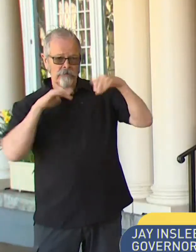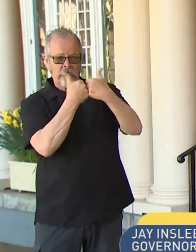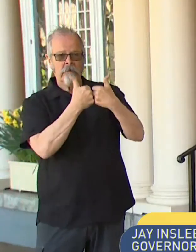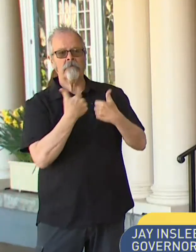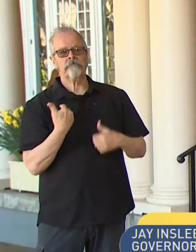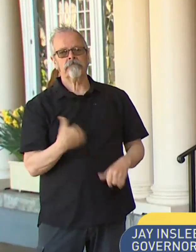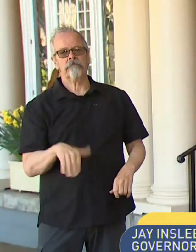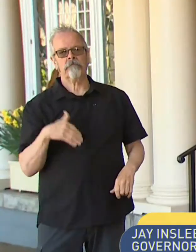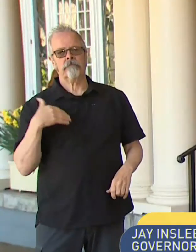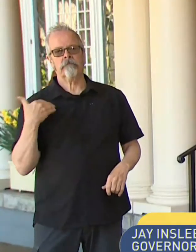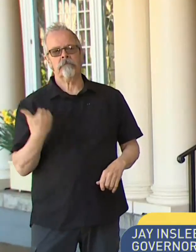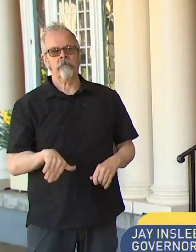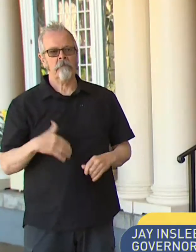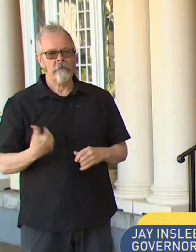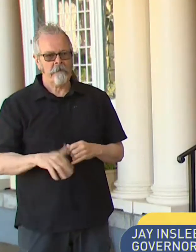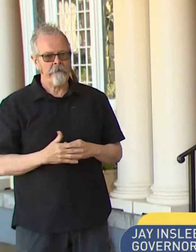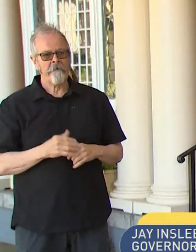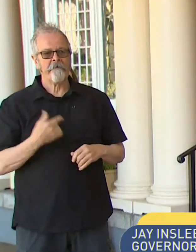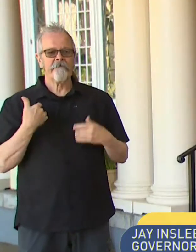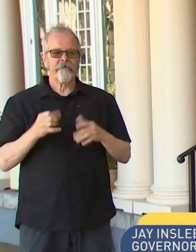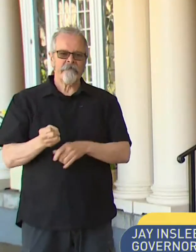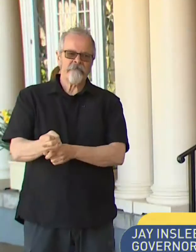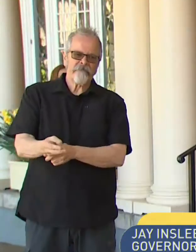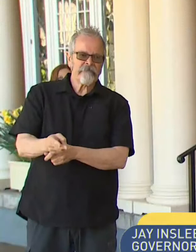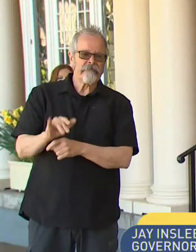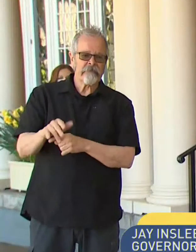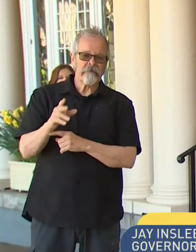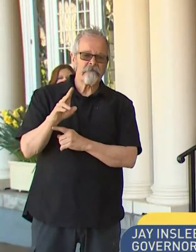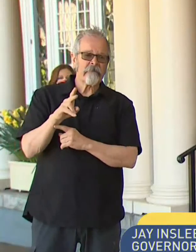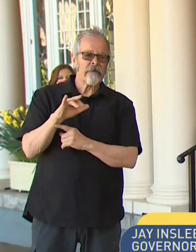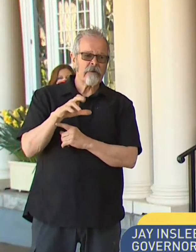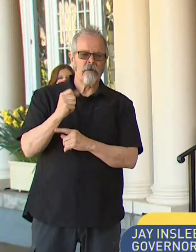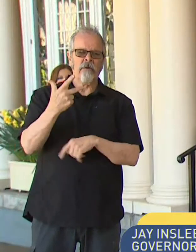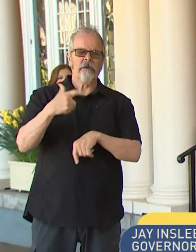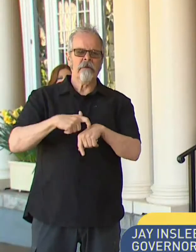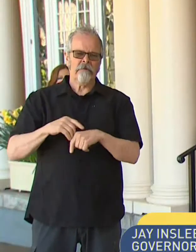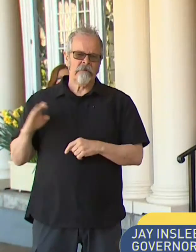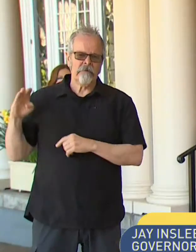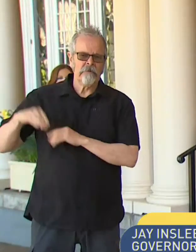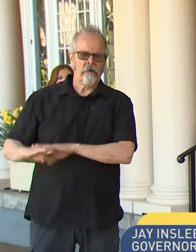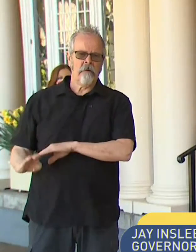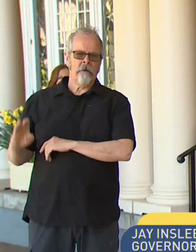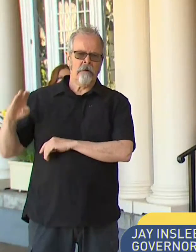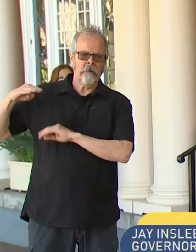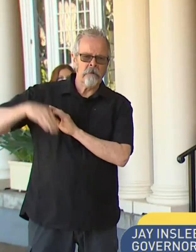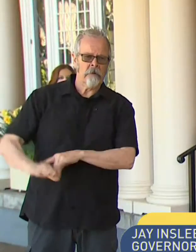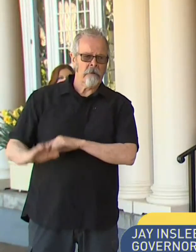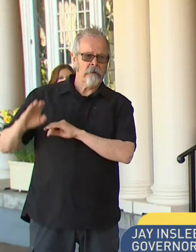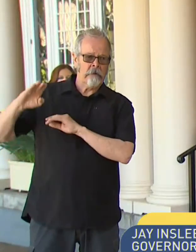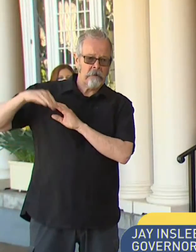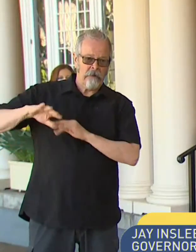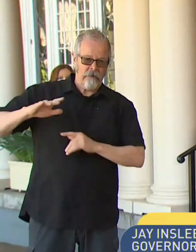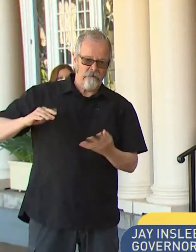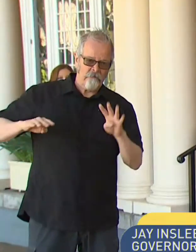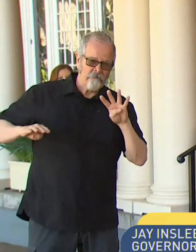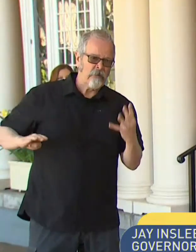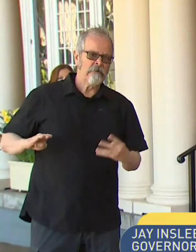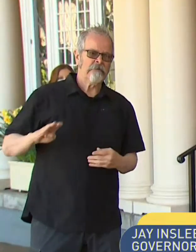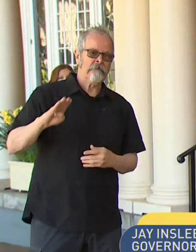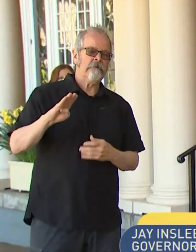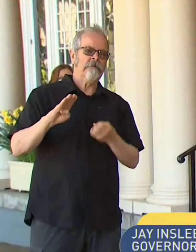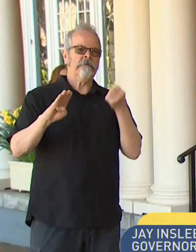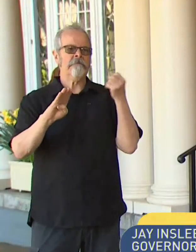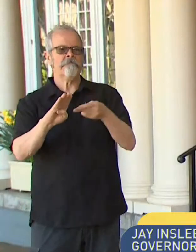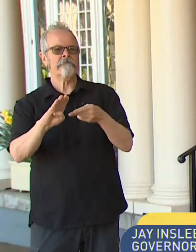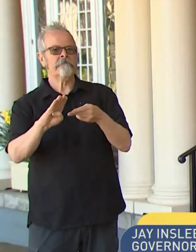we have knocked down this virus already 3 times. But we have to knock it down a 4th time